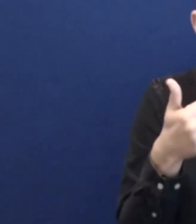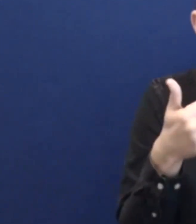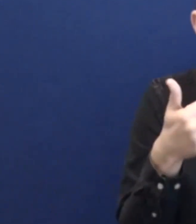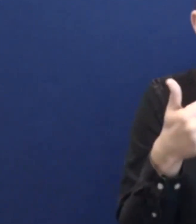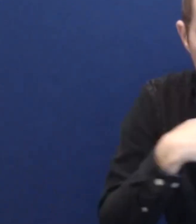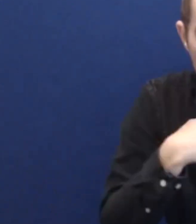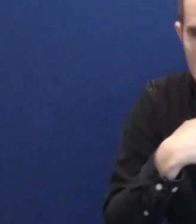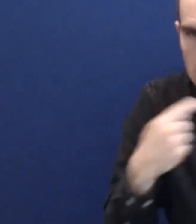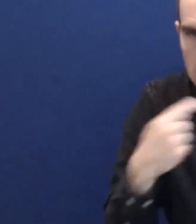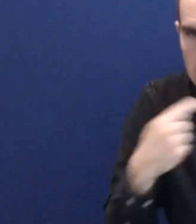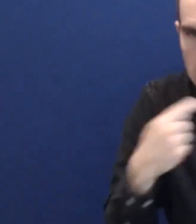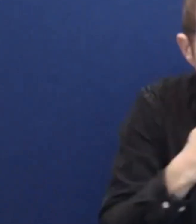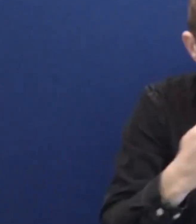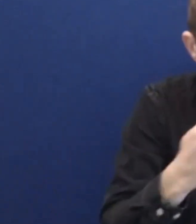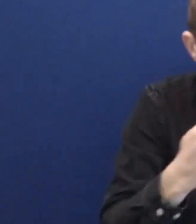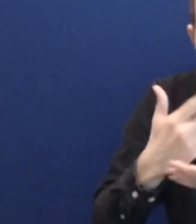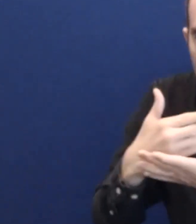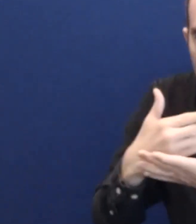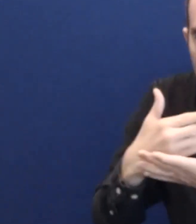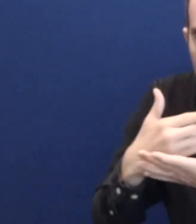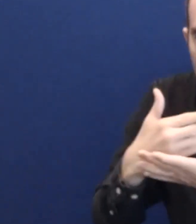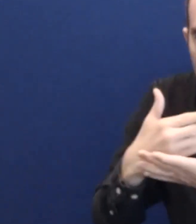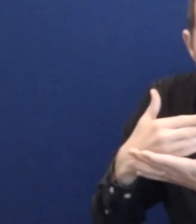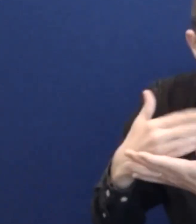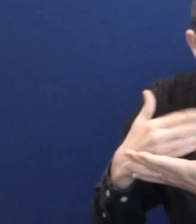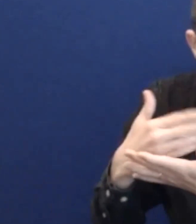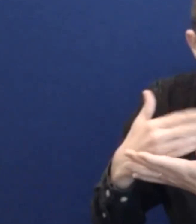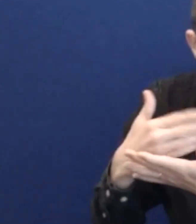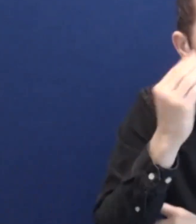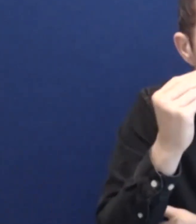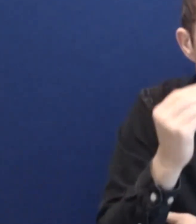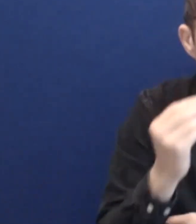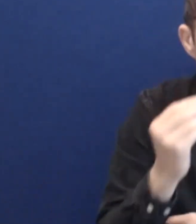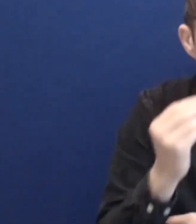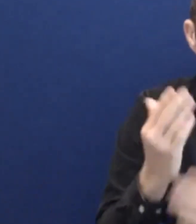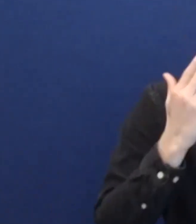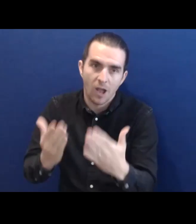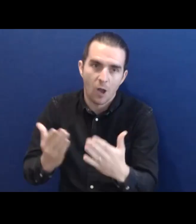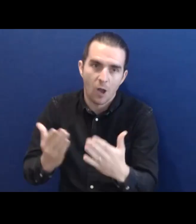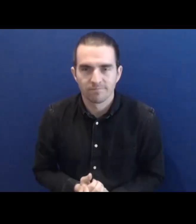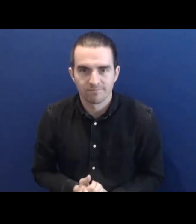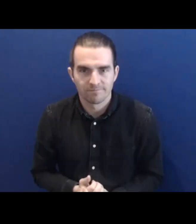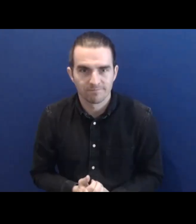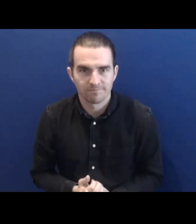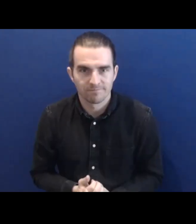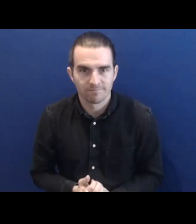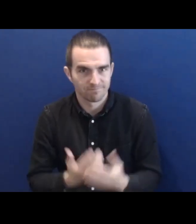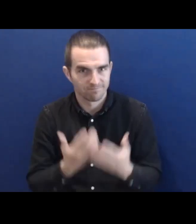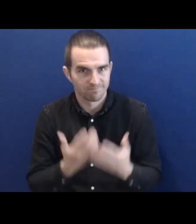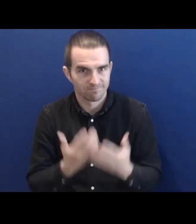Thank you. Thank you very much, Seta, for this introduction and for setting the scene.